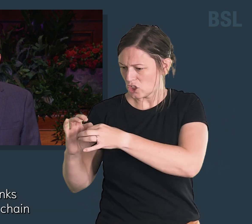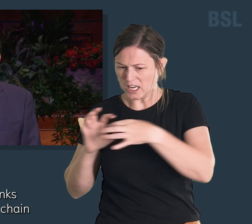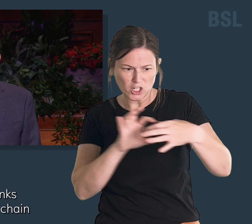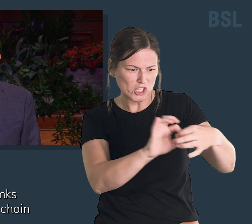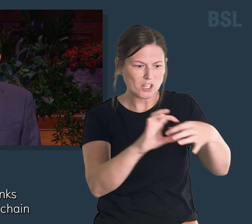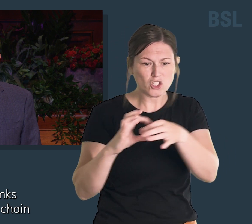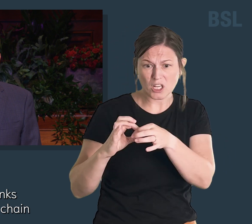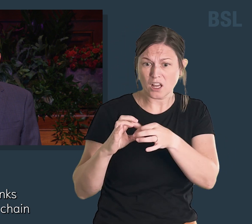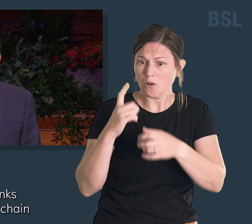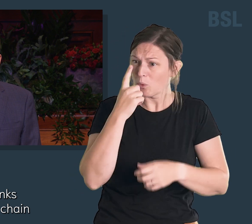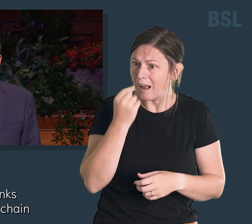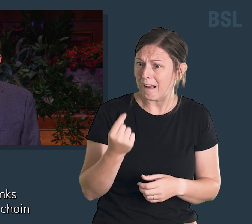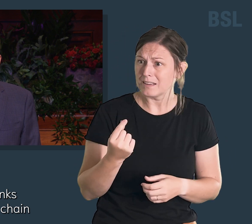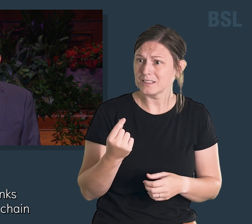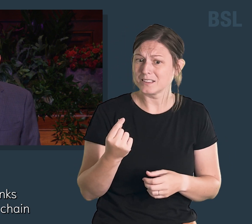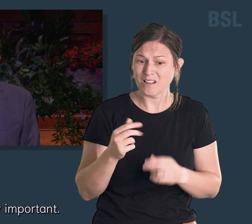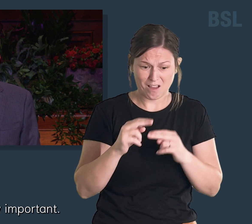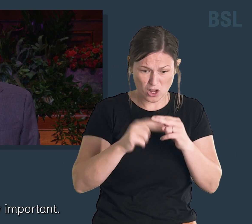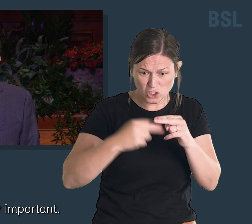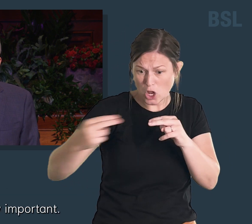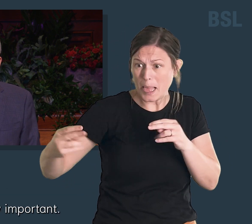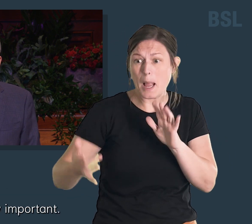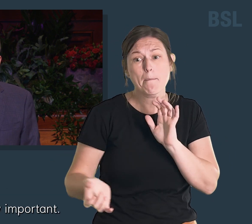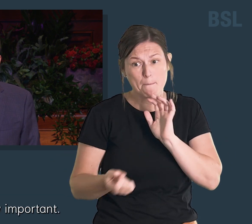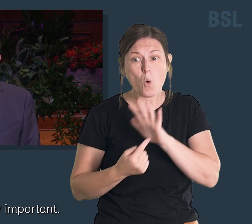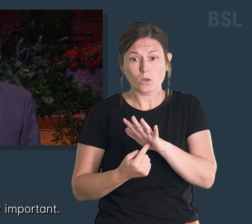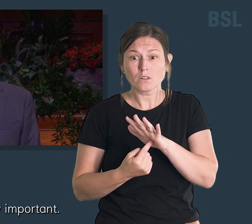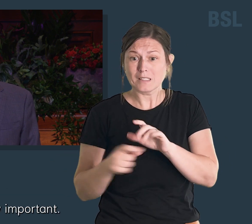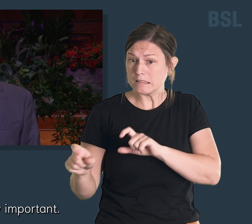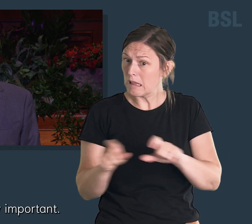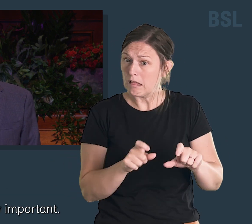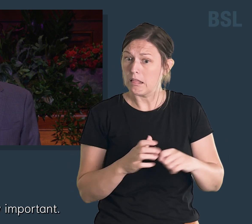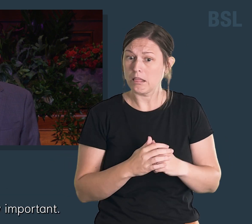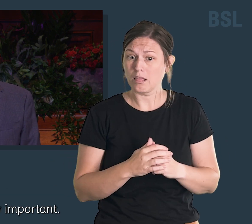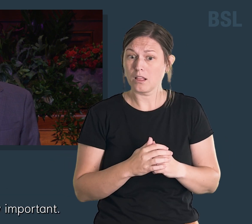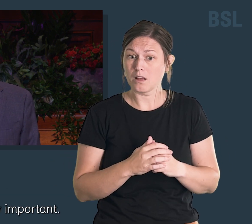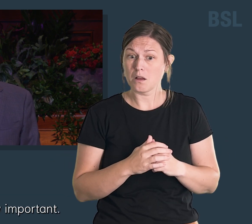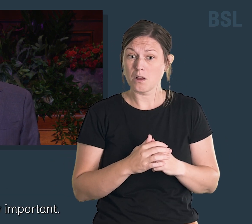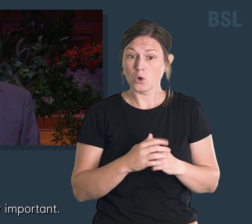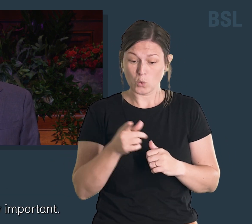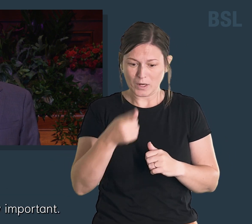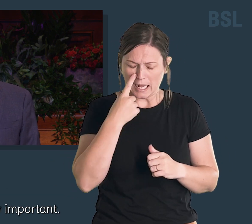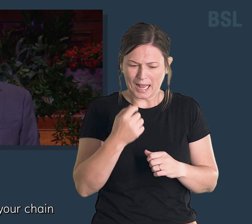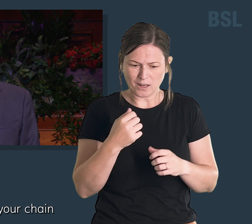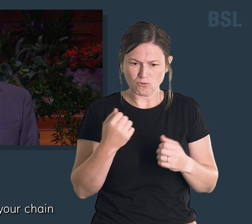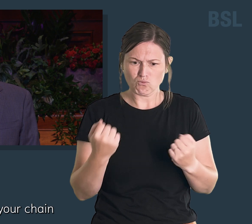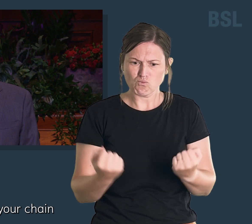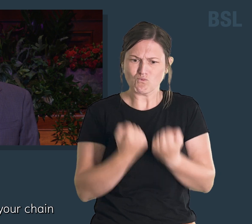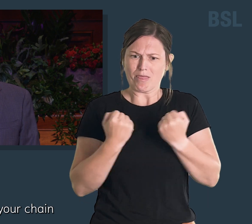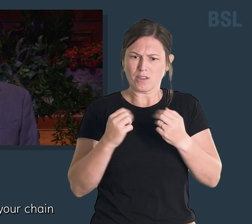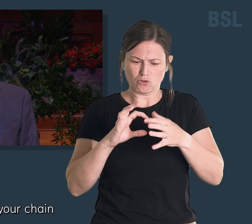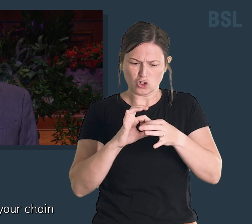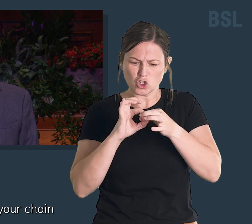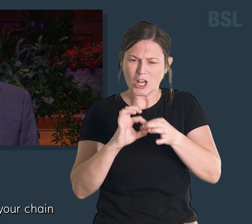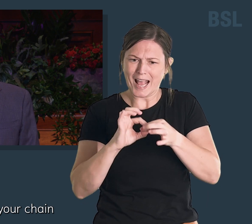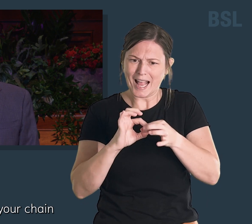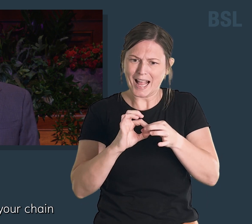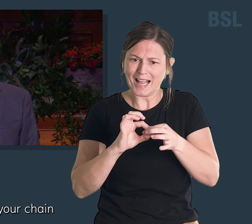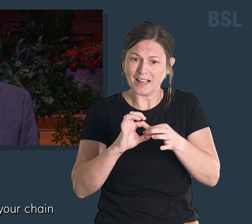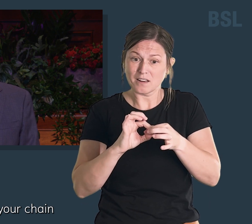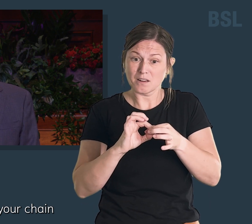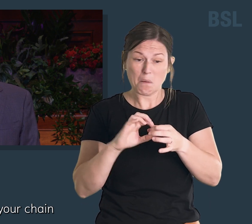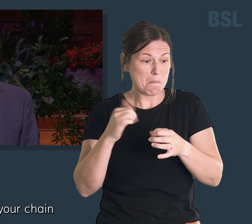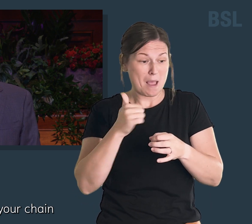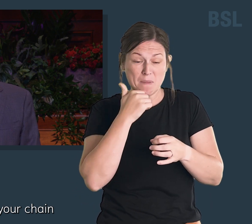other righteous links and what remains of the chain are nonetheless eternally important. You can add